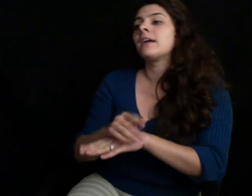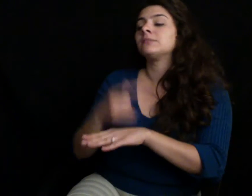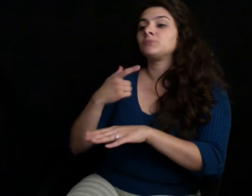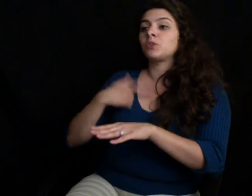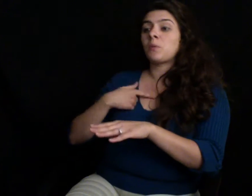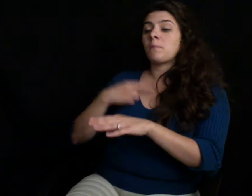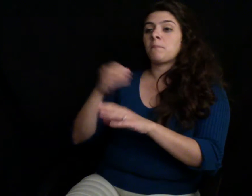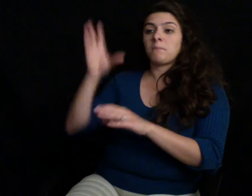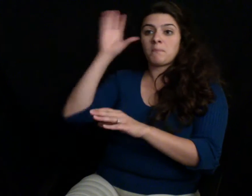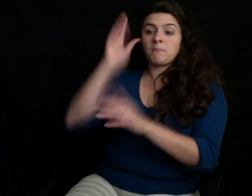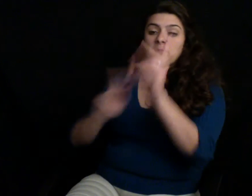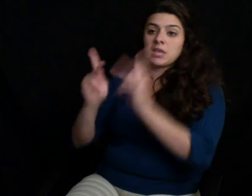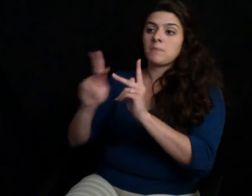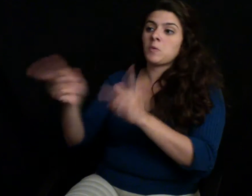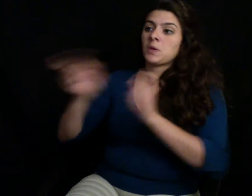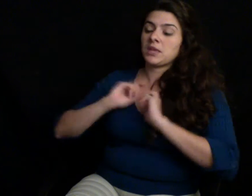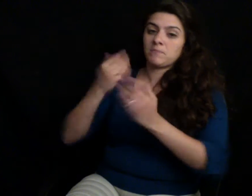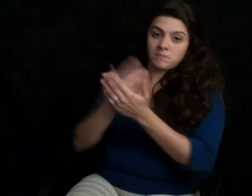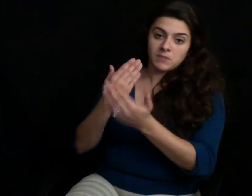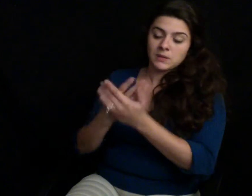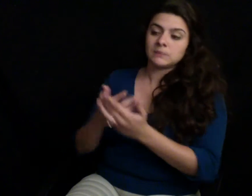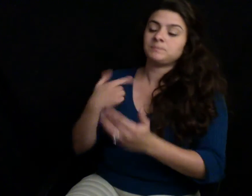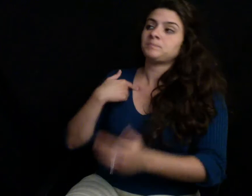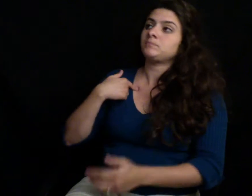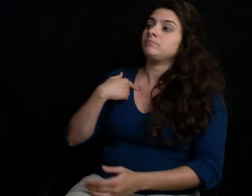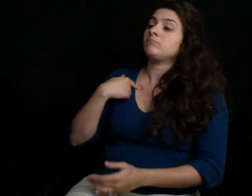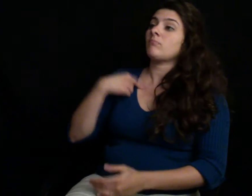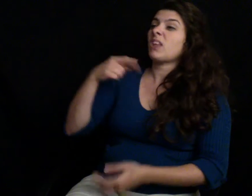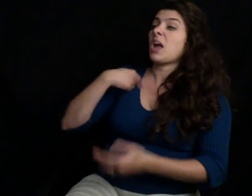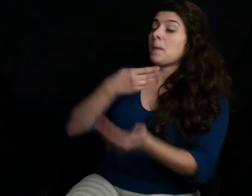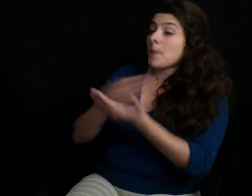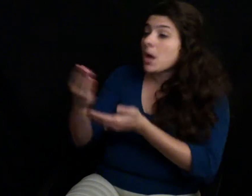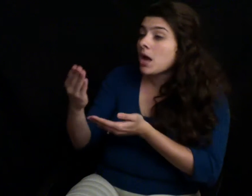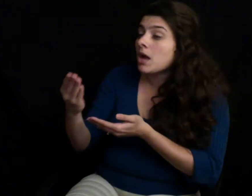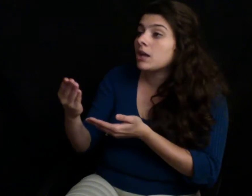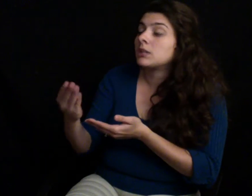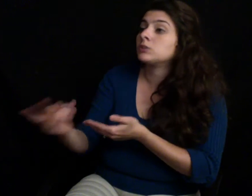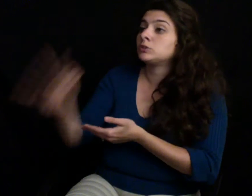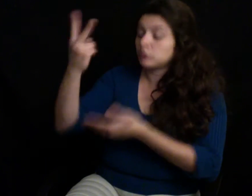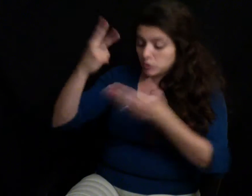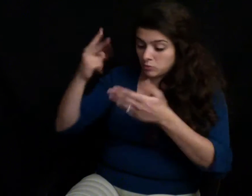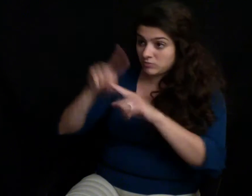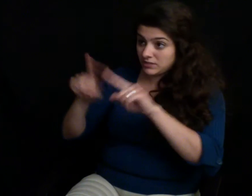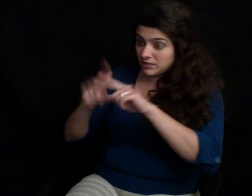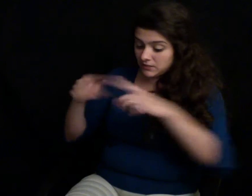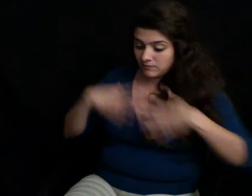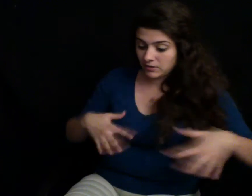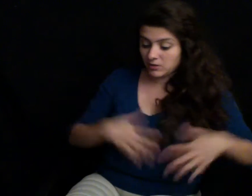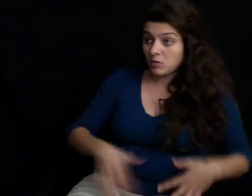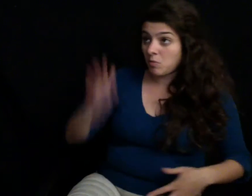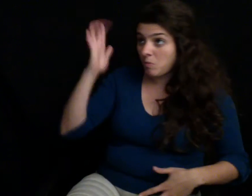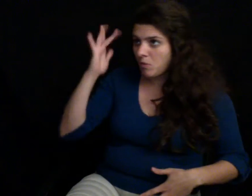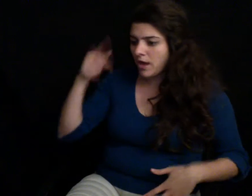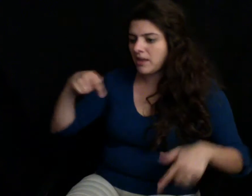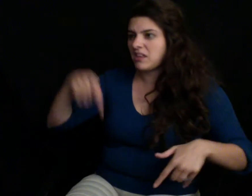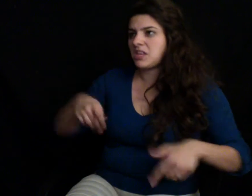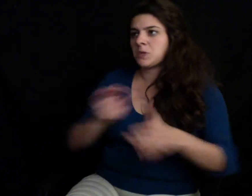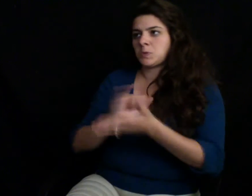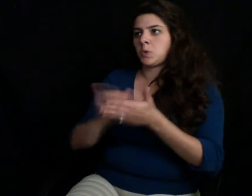just make money. I told him that I bought the 2 outfits because in New York, you have to look good if you want to land any type